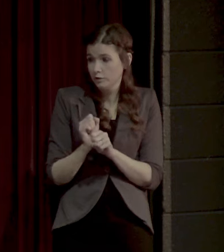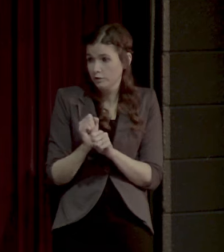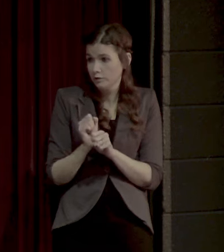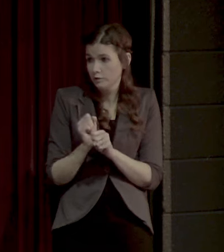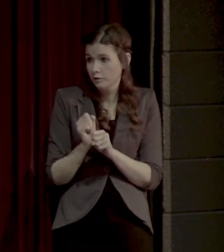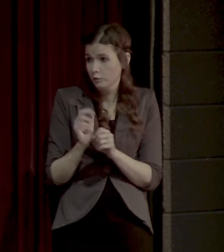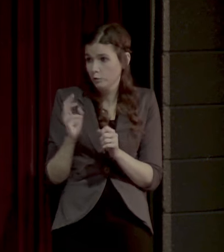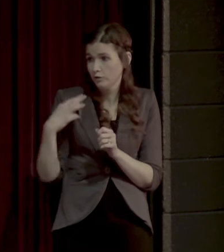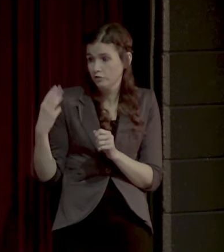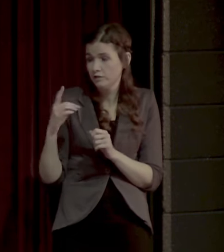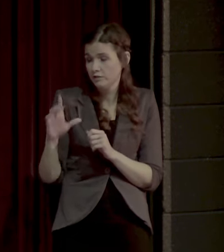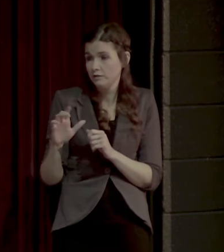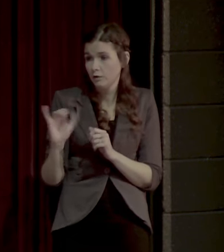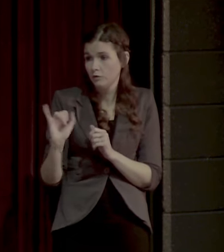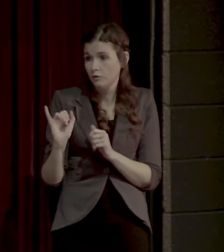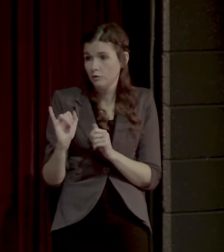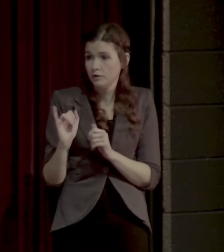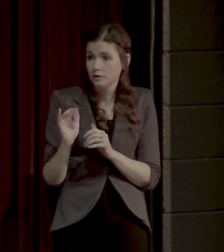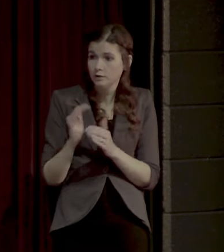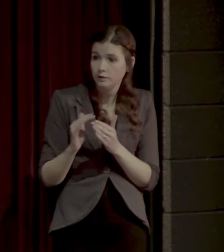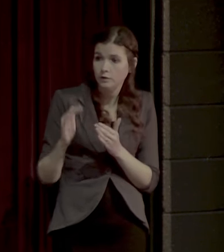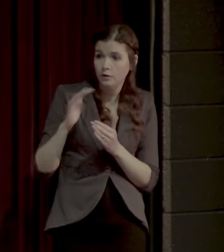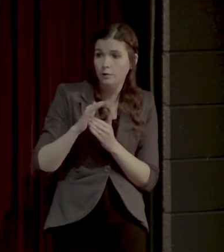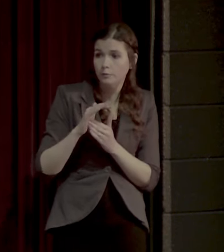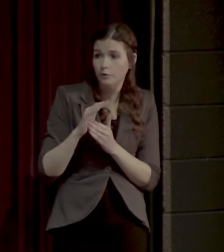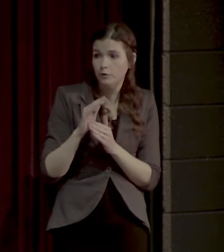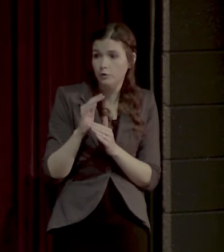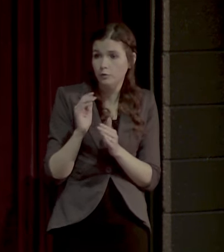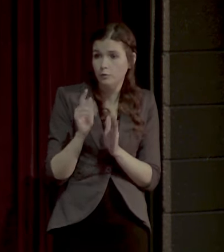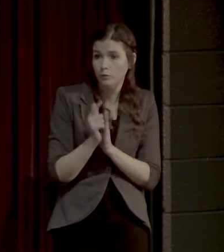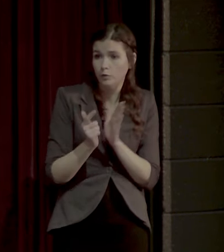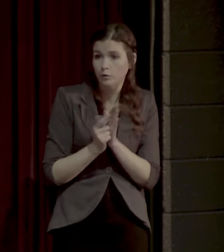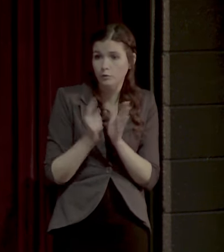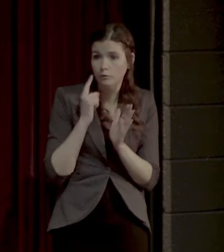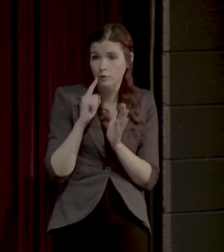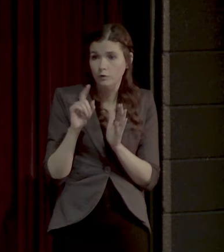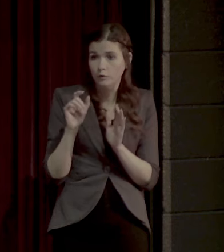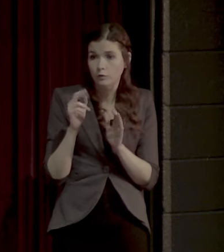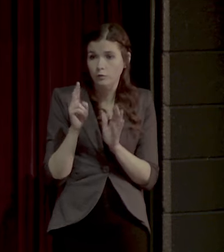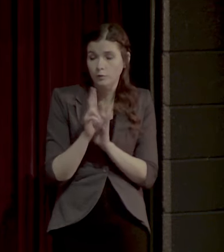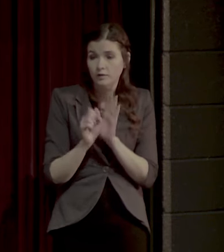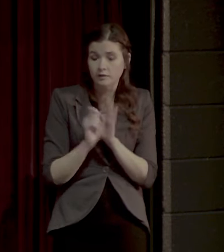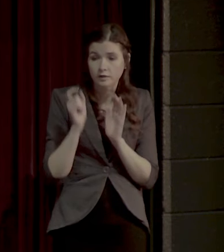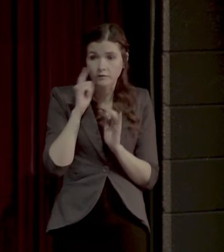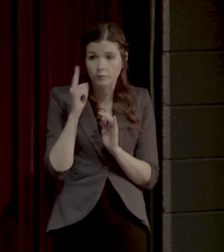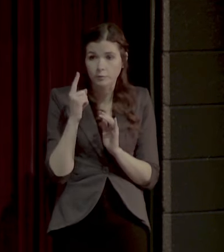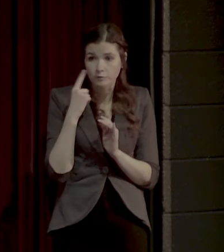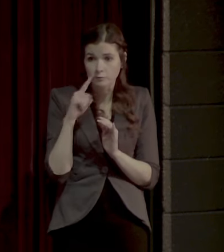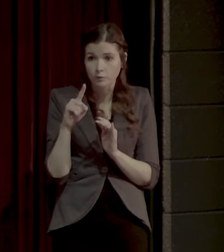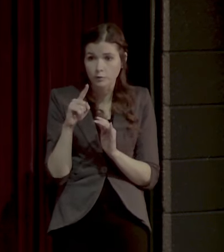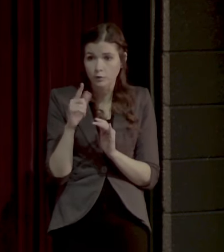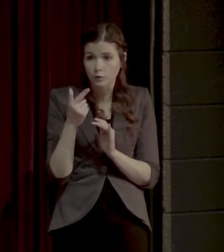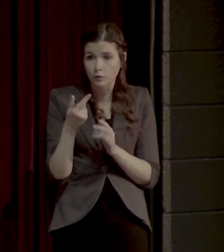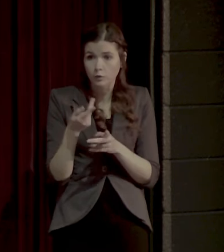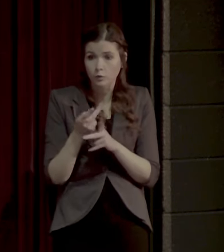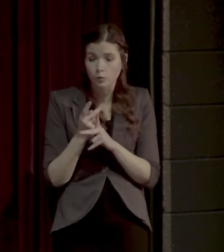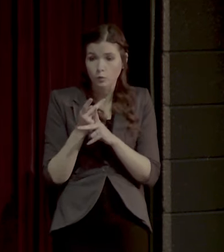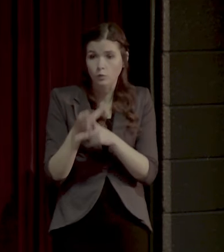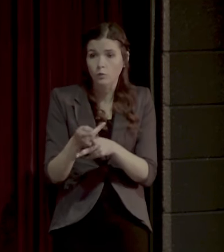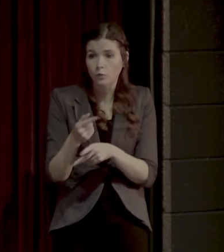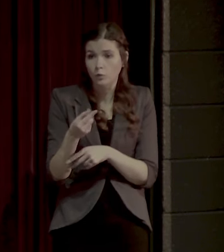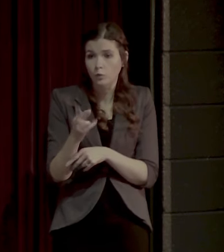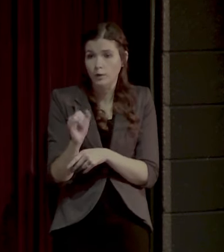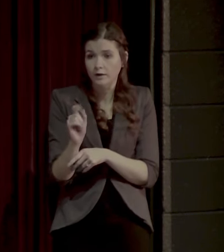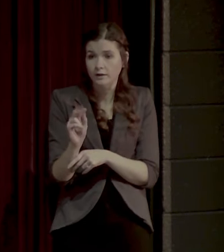she also served as a senior attorney for the U.S. government, negotiating and implementing multi-million-dollar grants to foreign governments with the Millennial